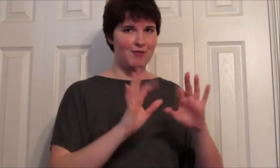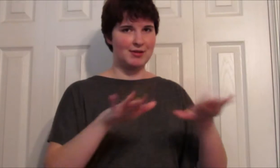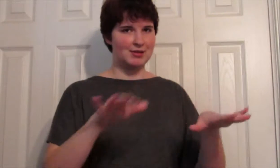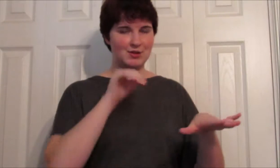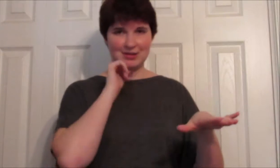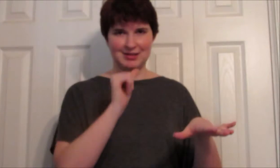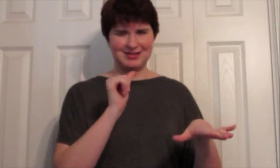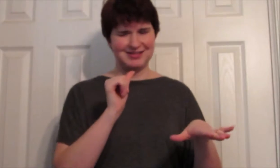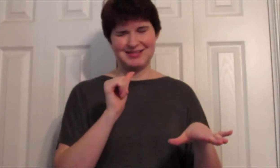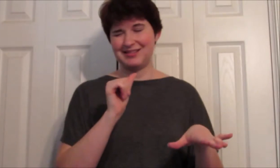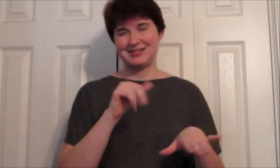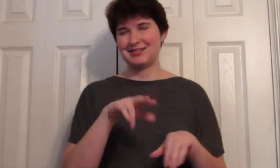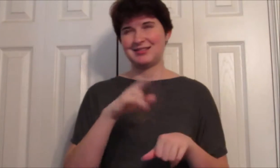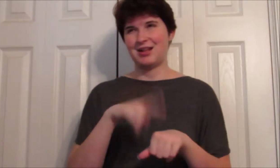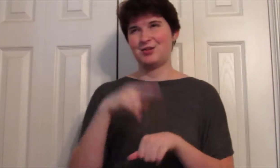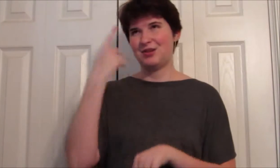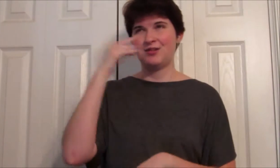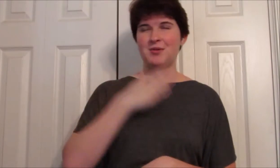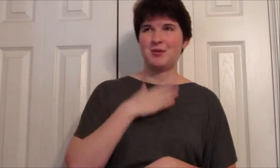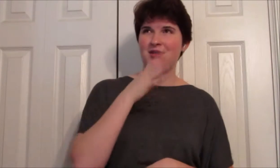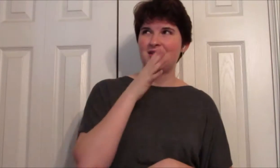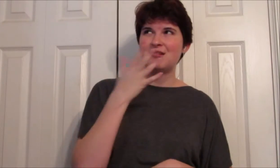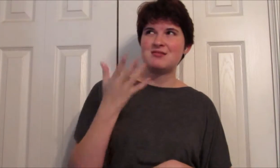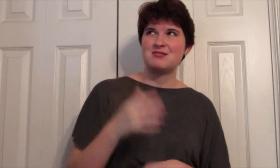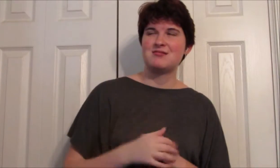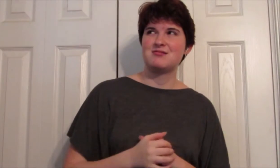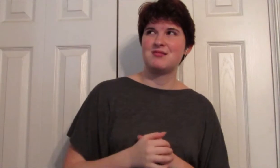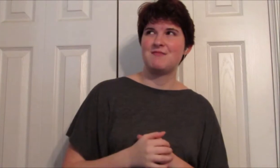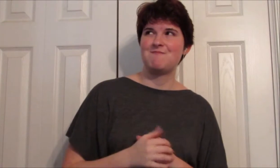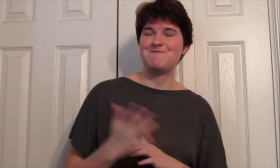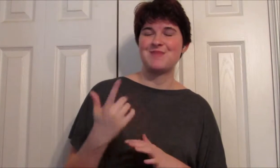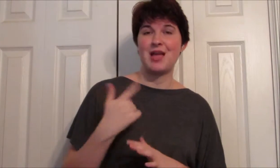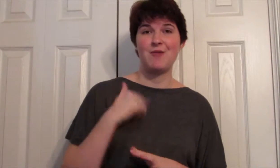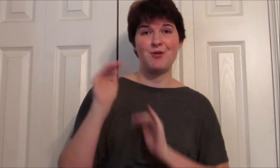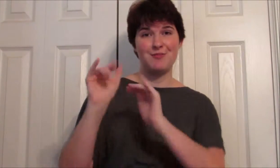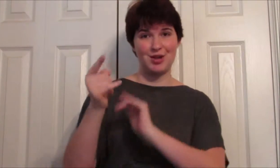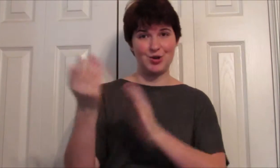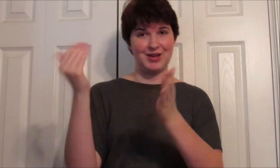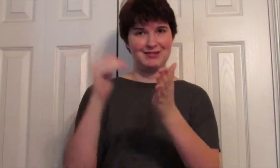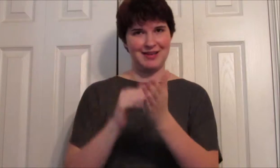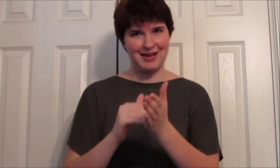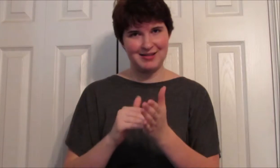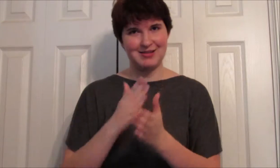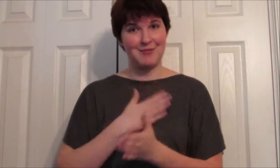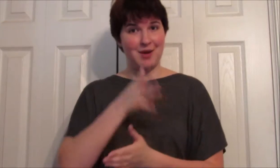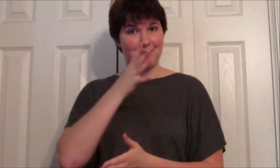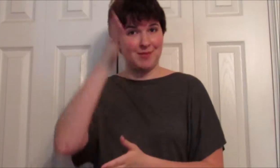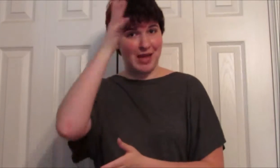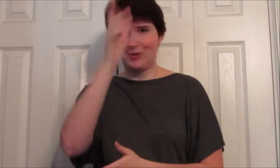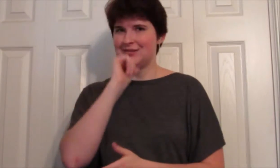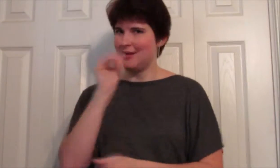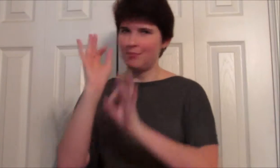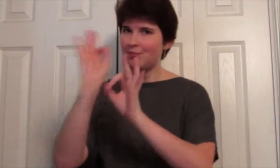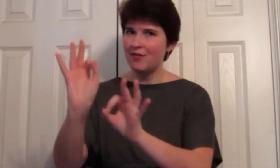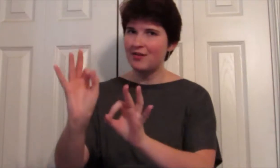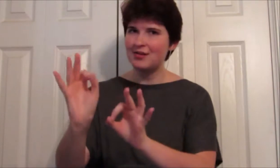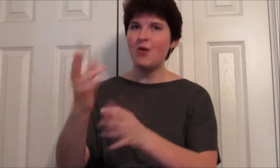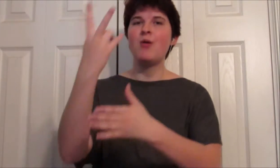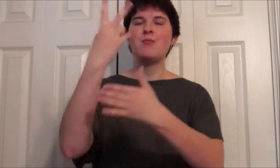children in the way only my mother can. And I will remind her that I did not have perfect parents.